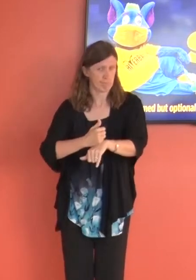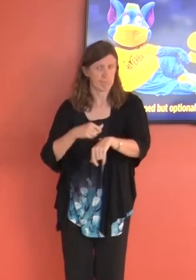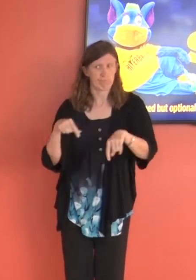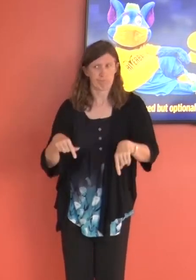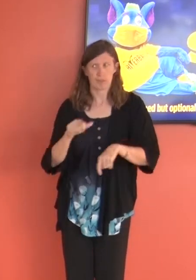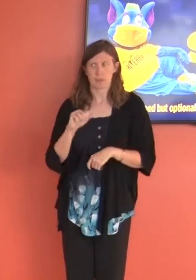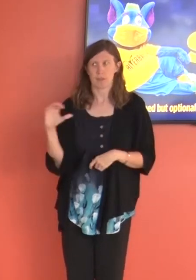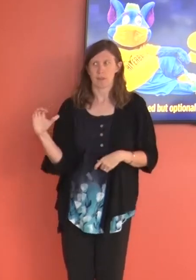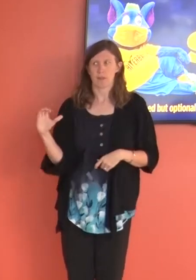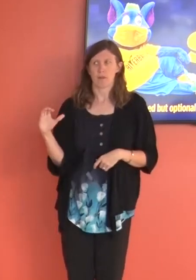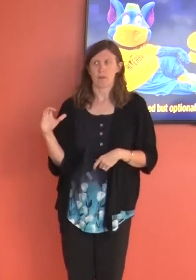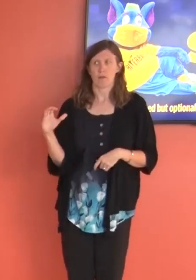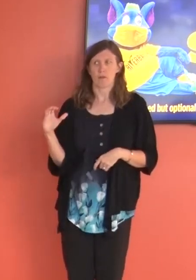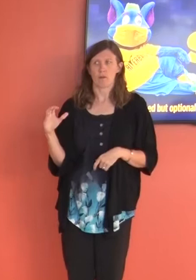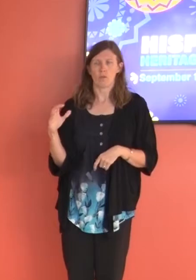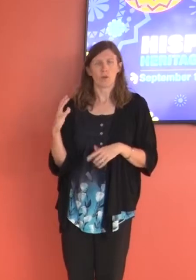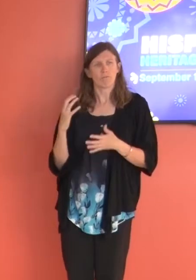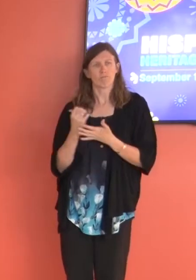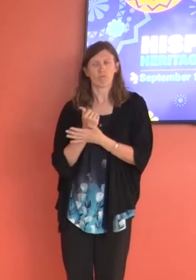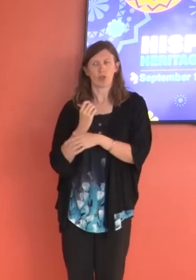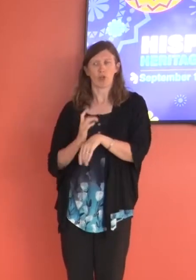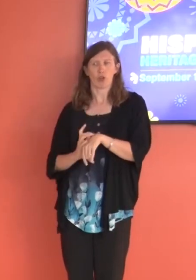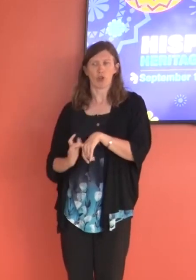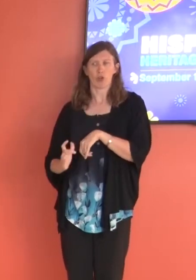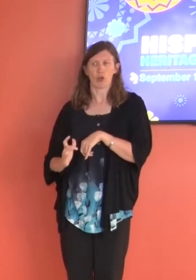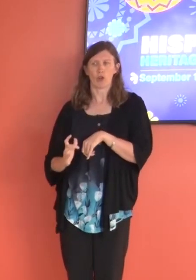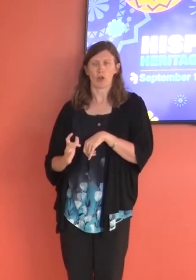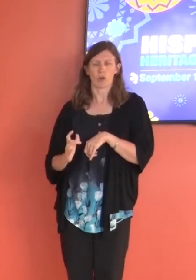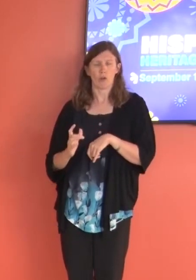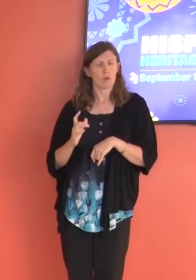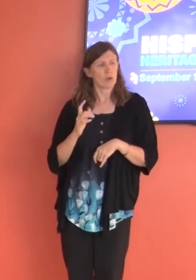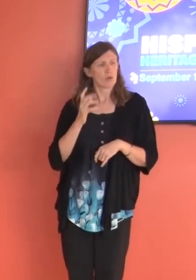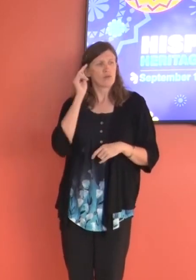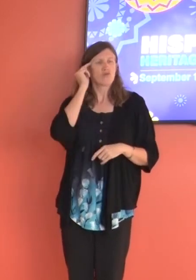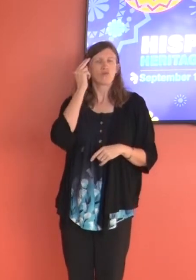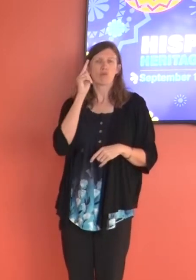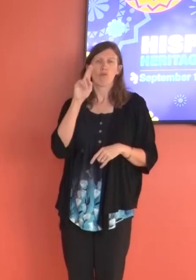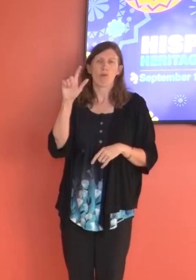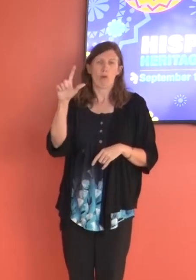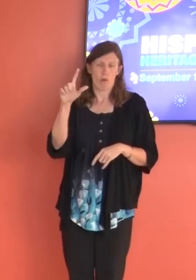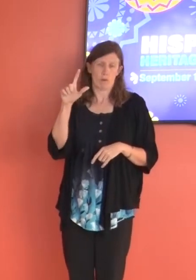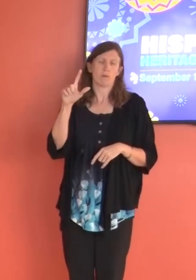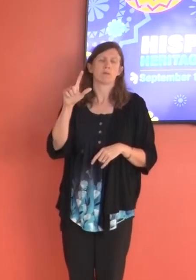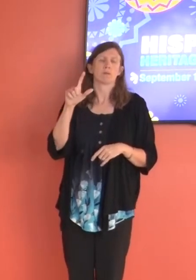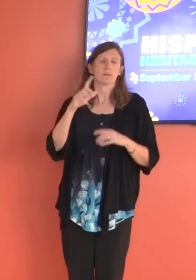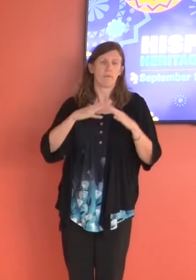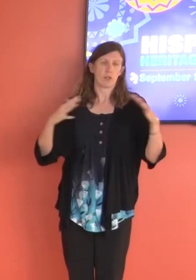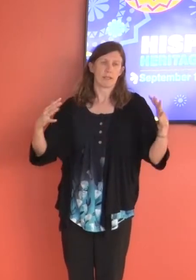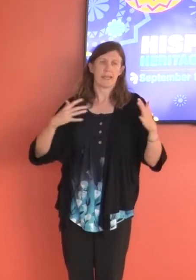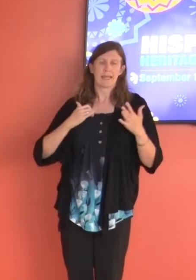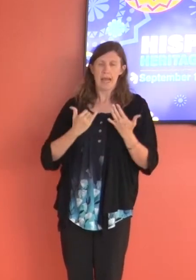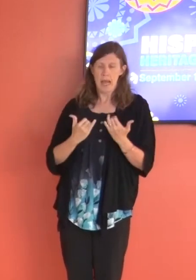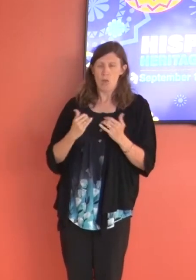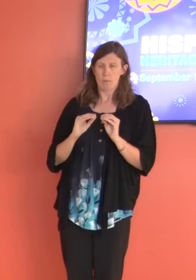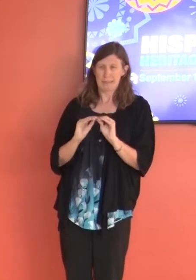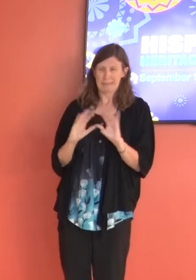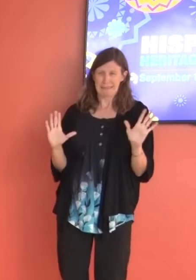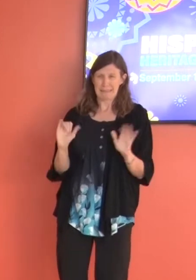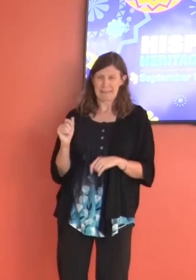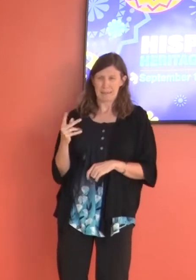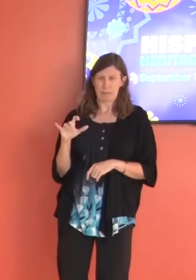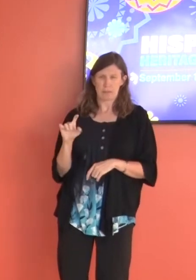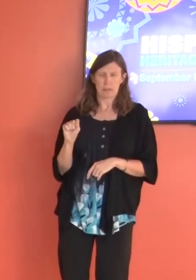ACC has been an early proponent of embracing neurodiversity, but we're being explicit about it now. And so what do I mean